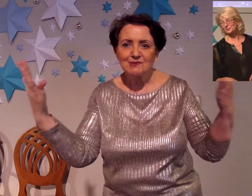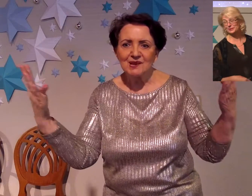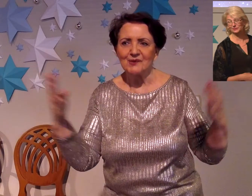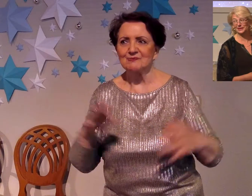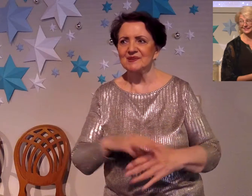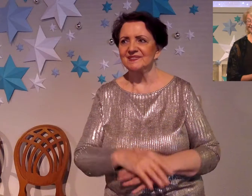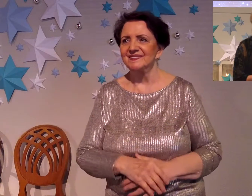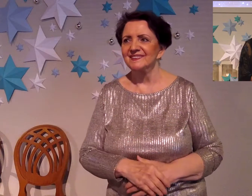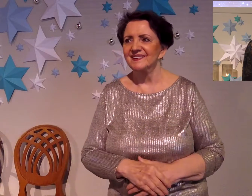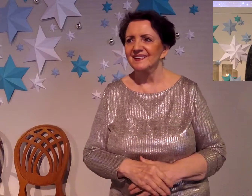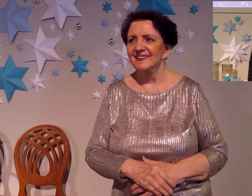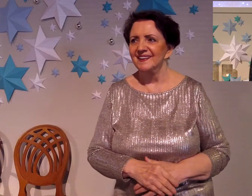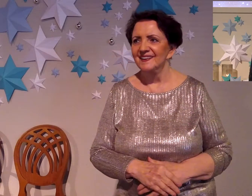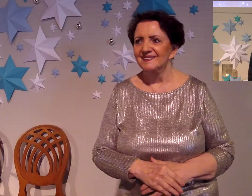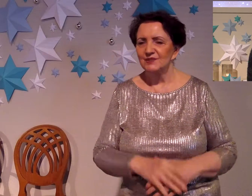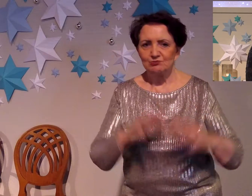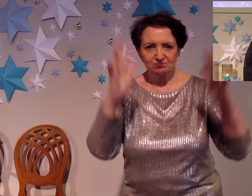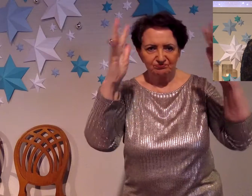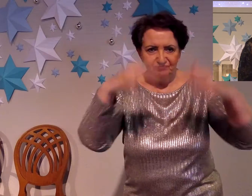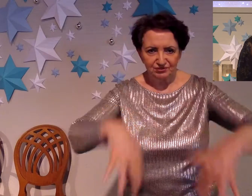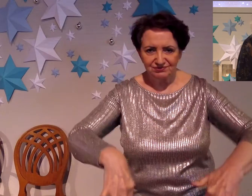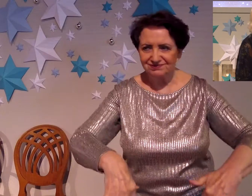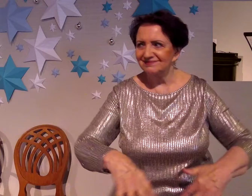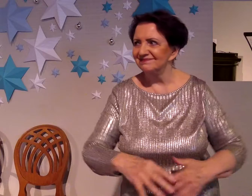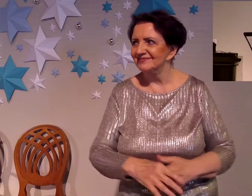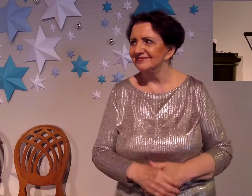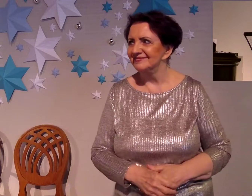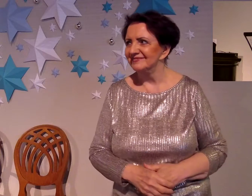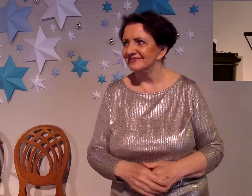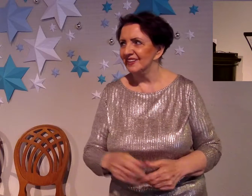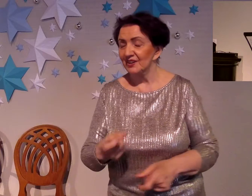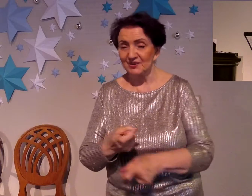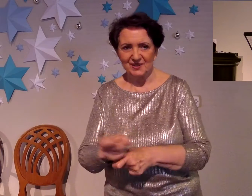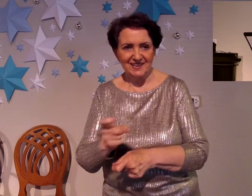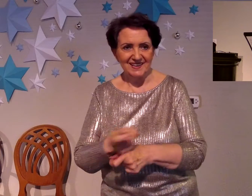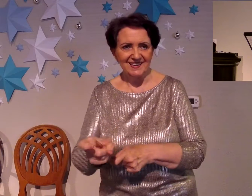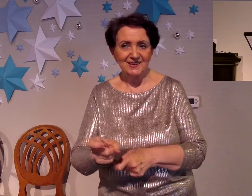Like, to put it bluntly, like, are you kidding me? What?